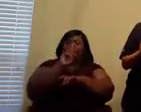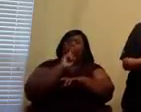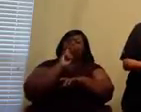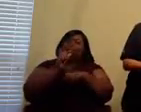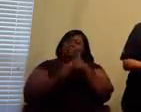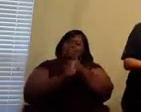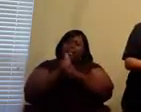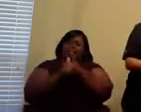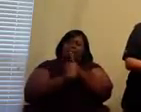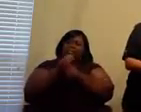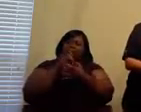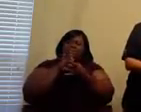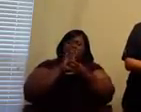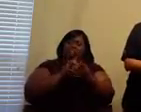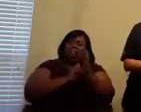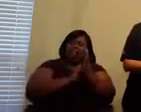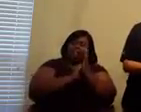related to cancer.